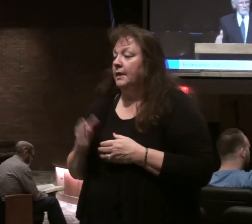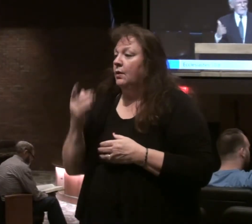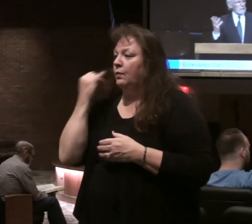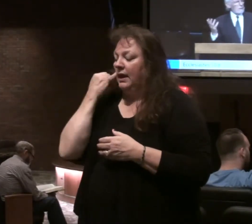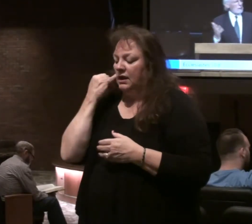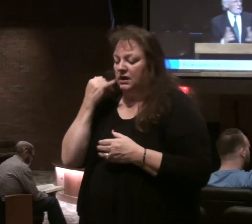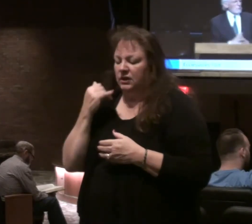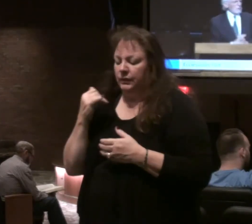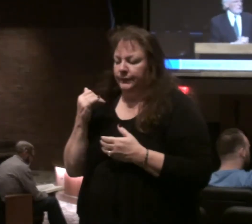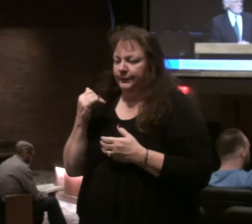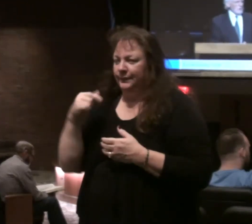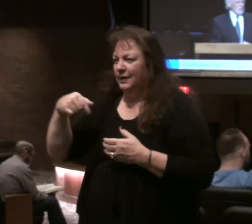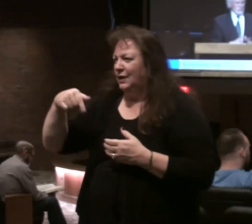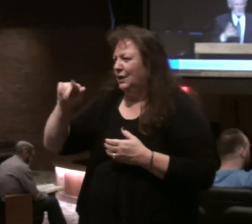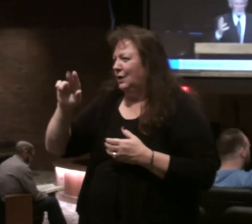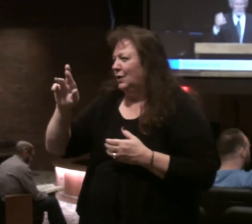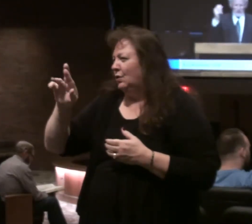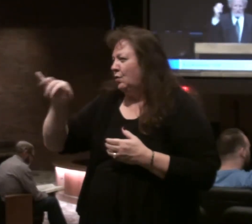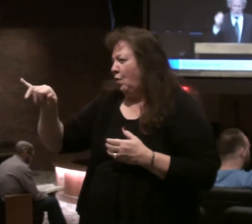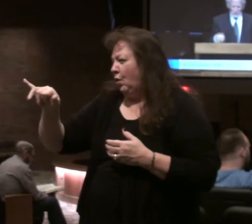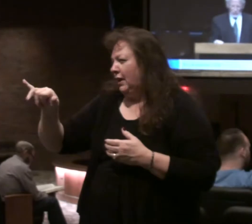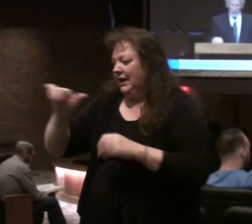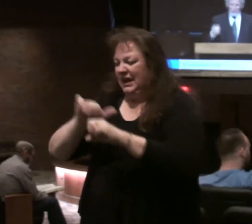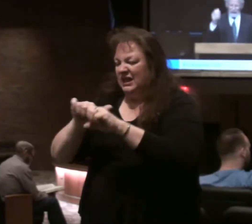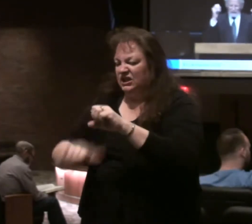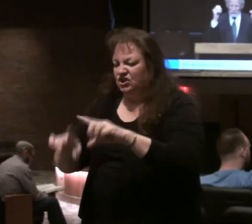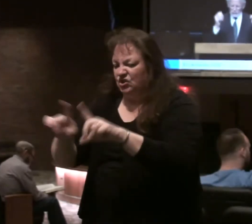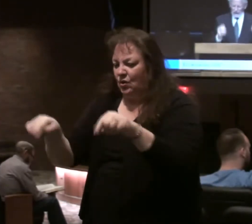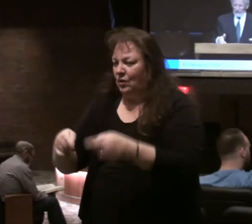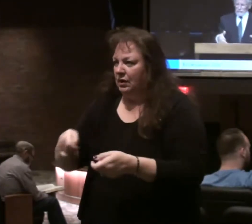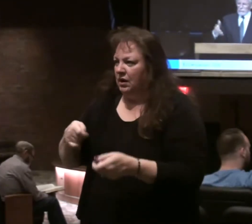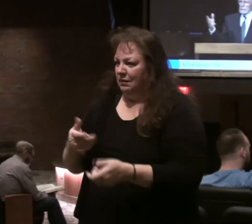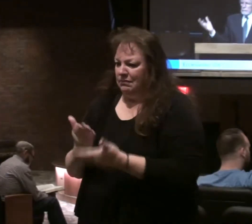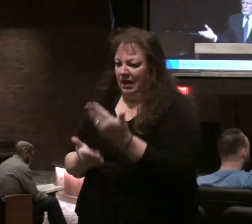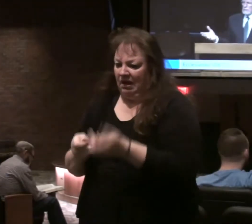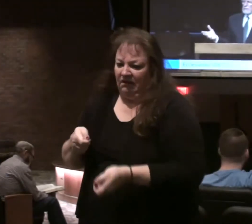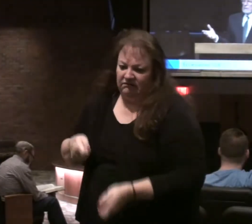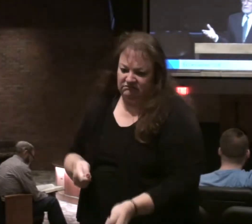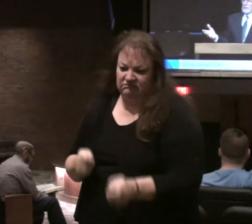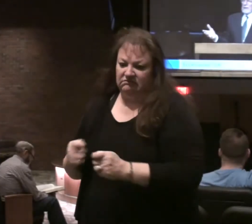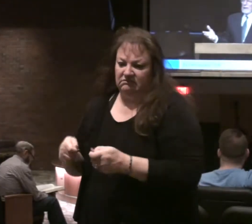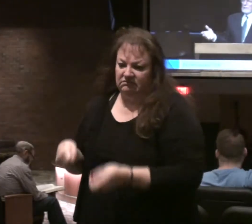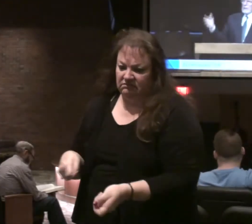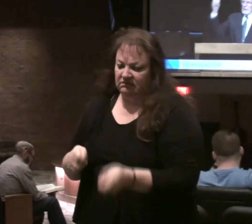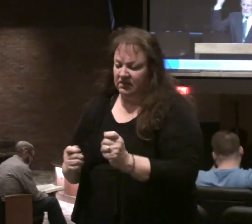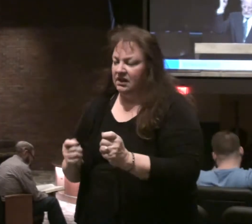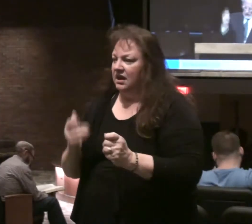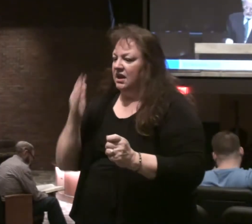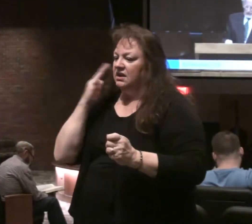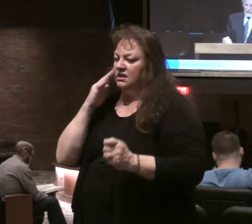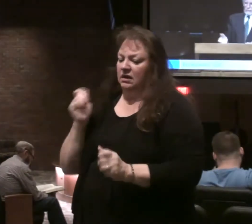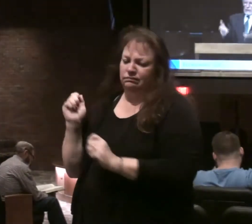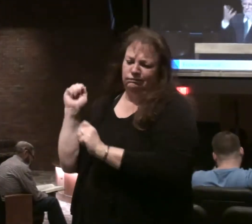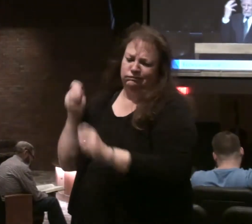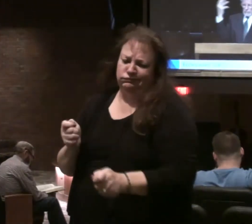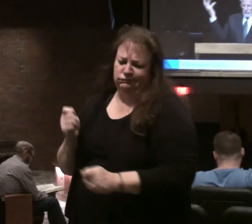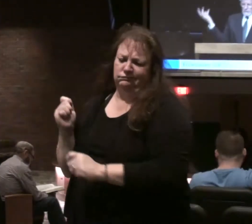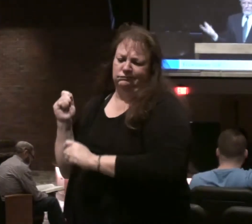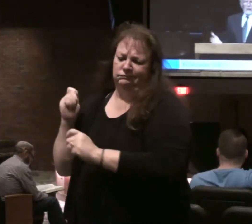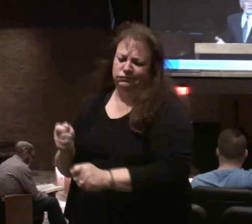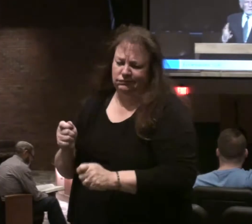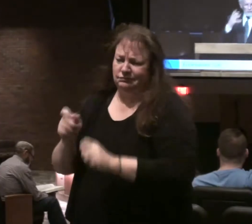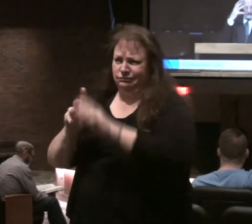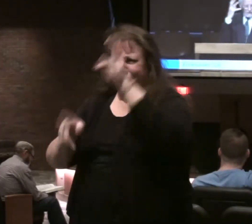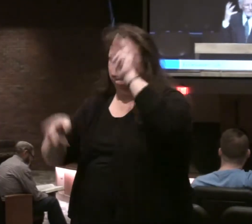them. I mean, you know, in those days it was all manual hand tools. And, you know, you're chopping on this stone, the